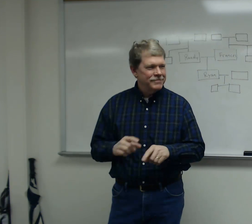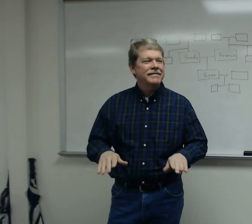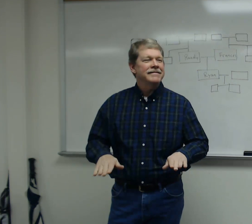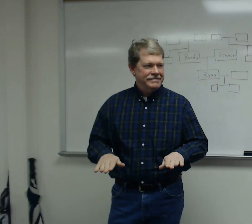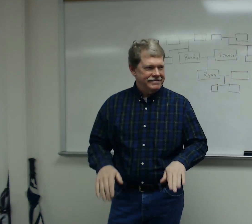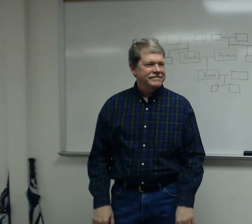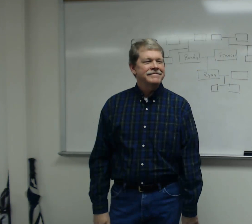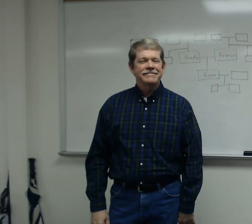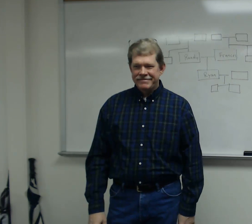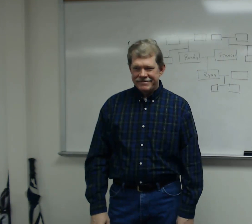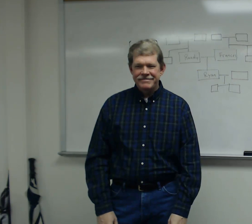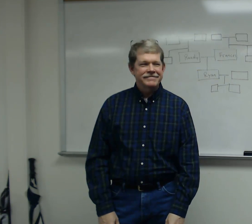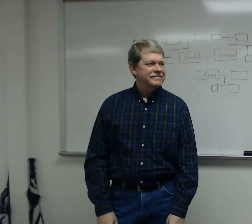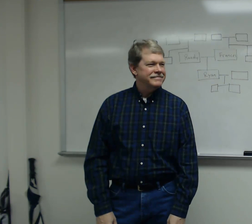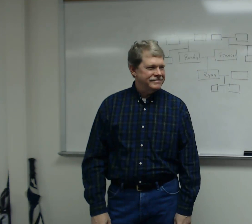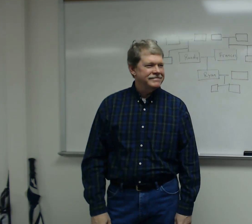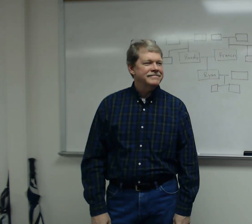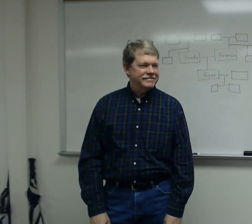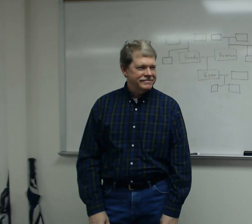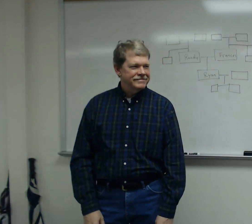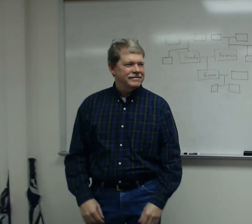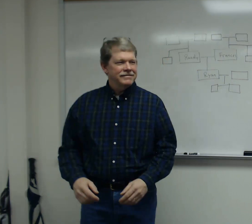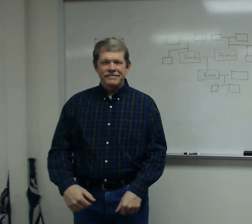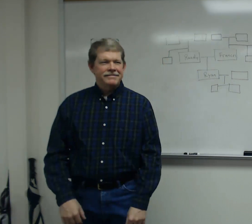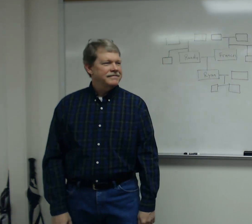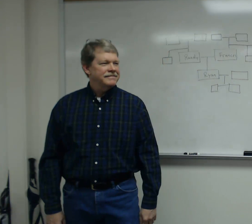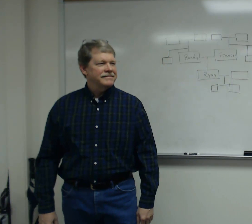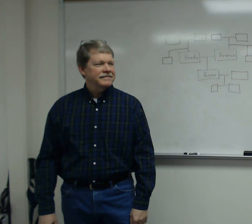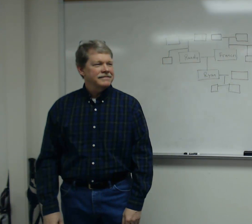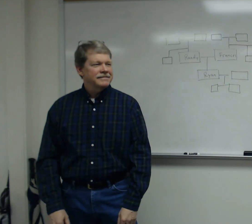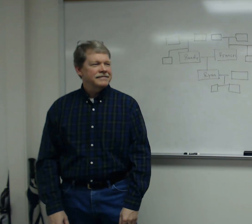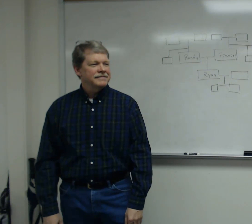Yeah. Mm-hmm. Mm-hmm. And so he stopped and looked his way.